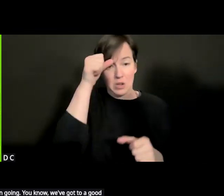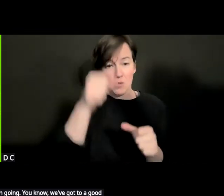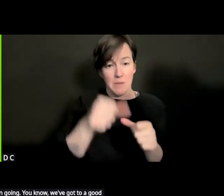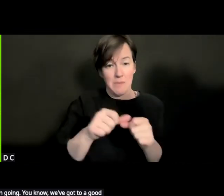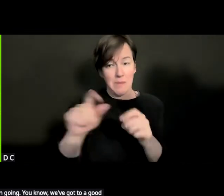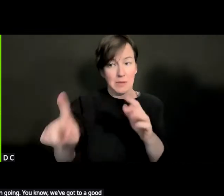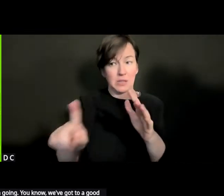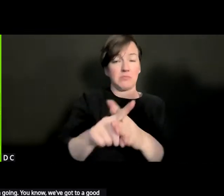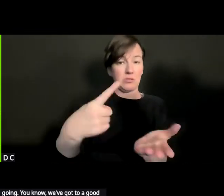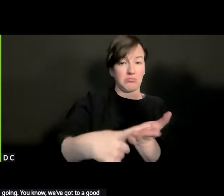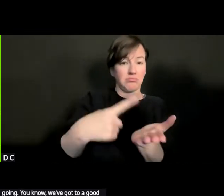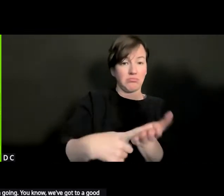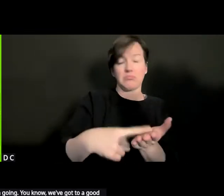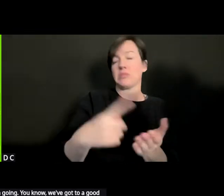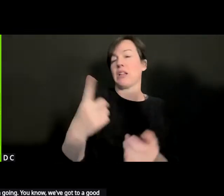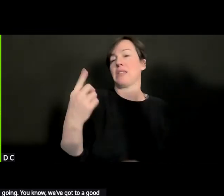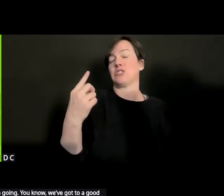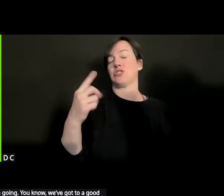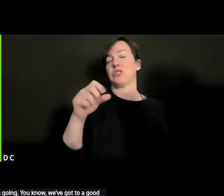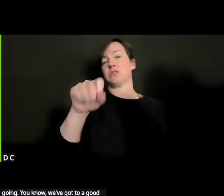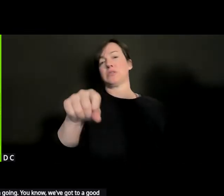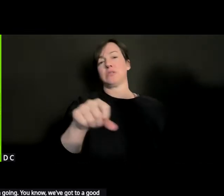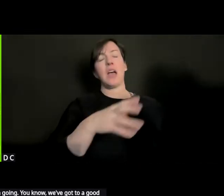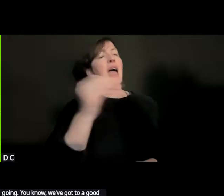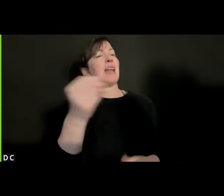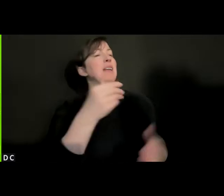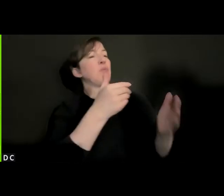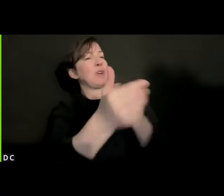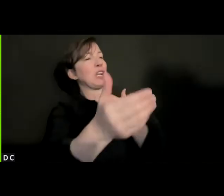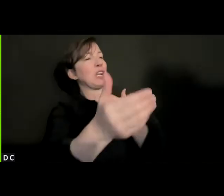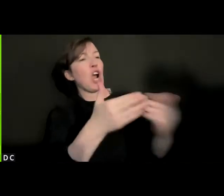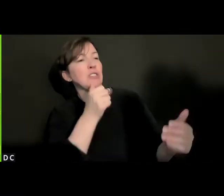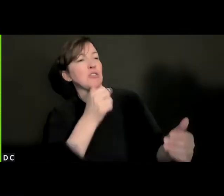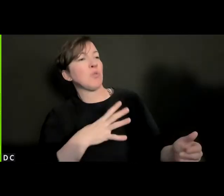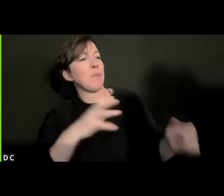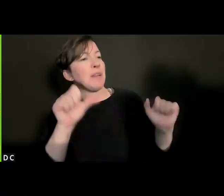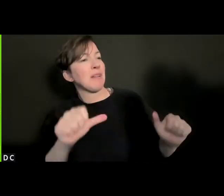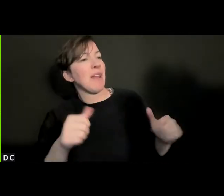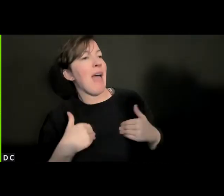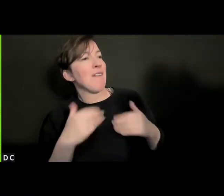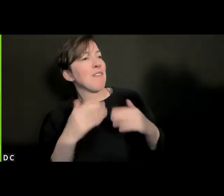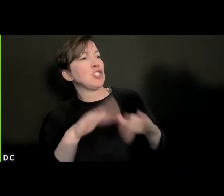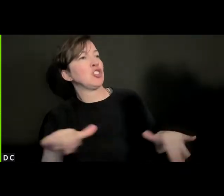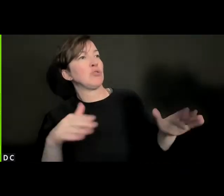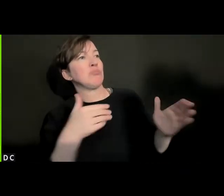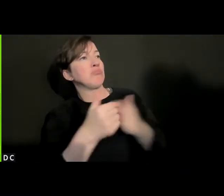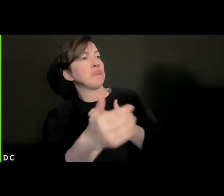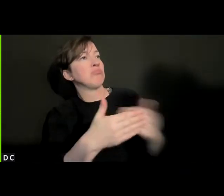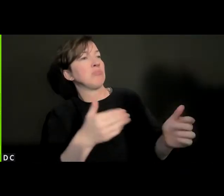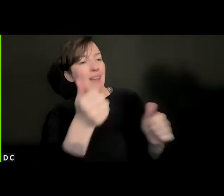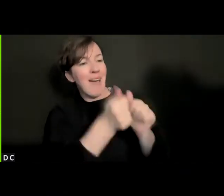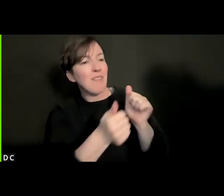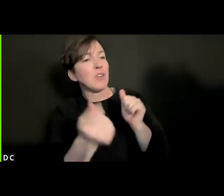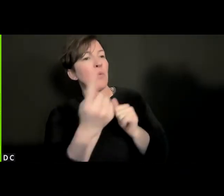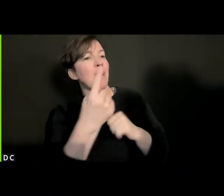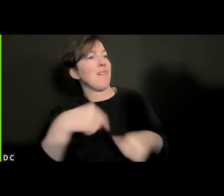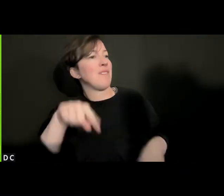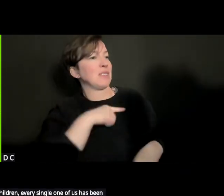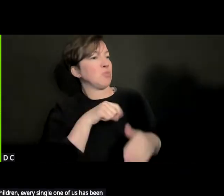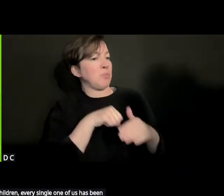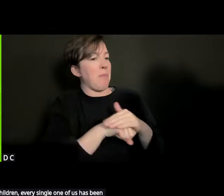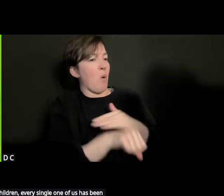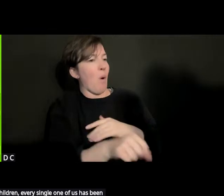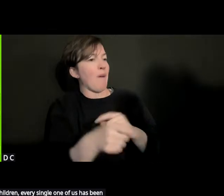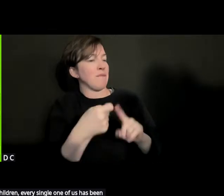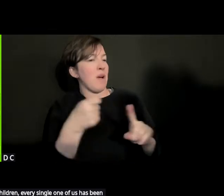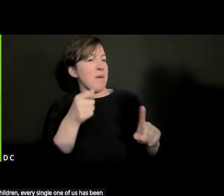up. And regardless of if women can have children, every single one of us has been born from a